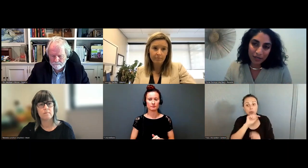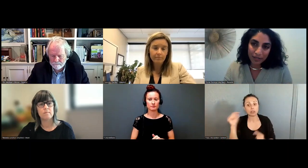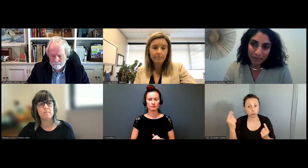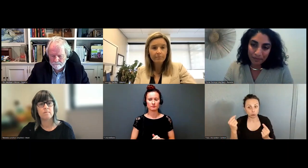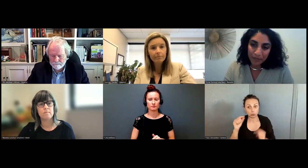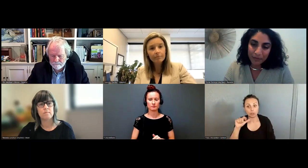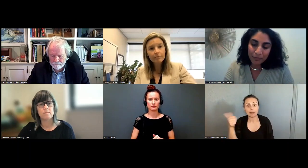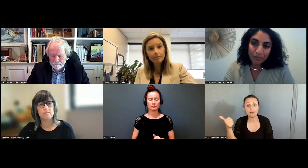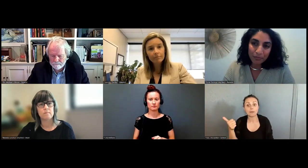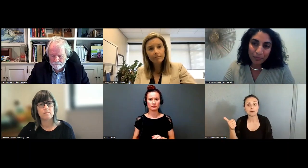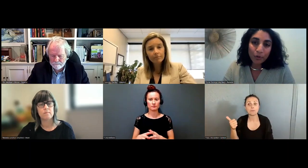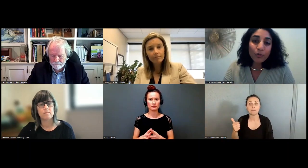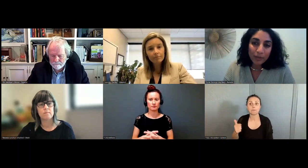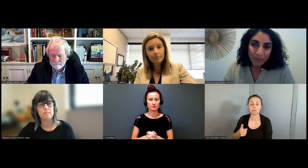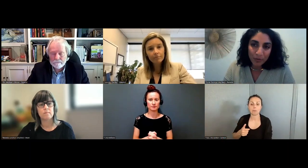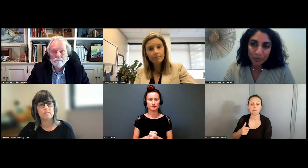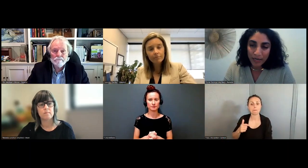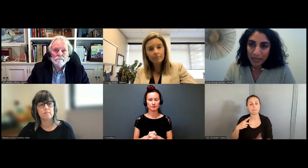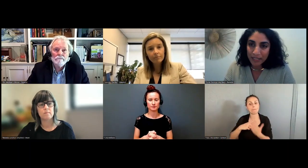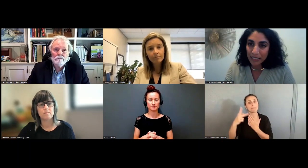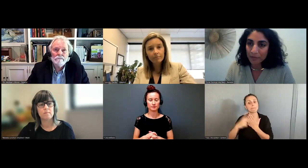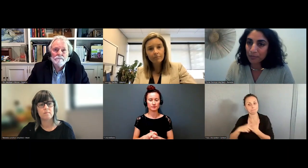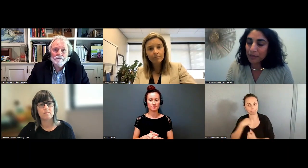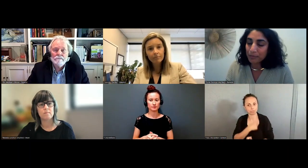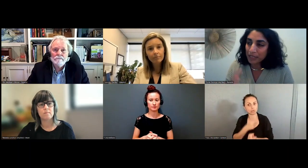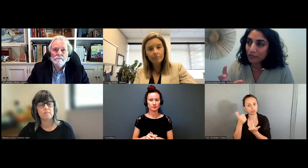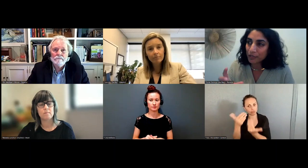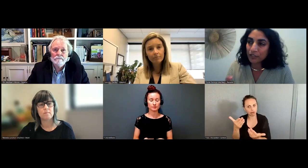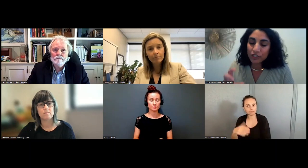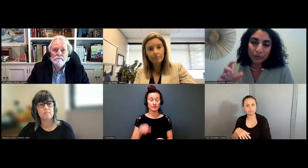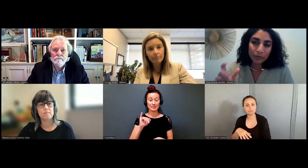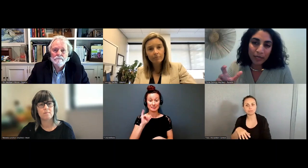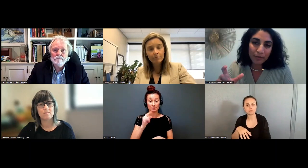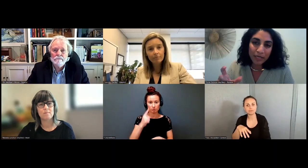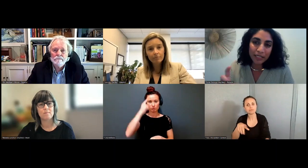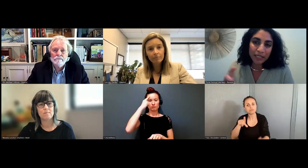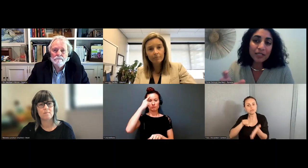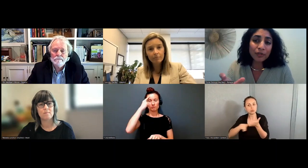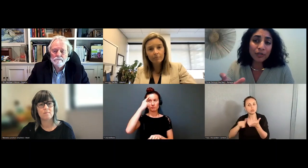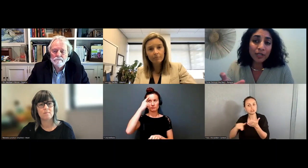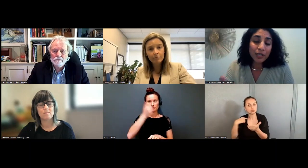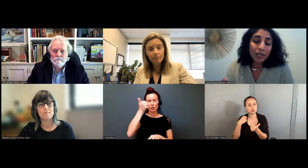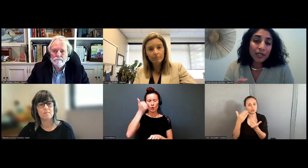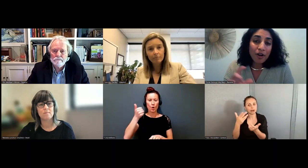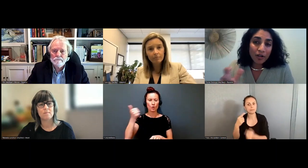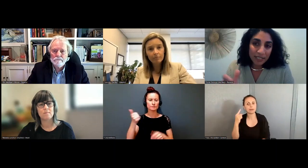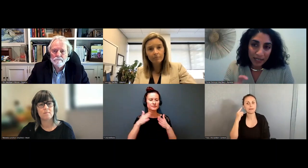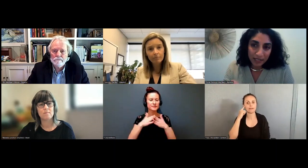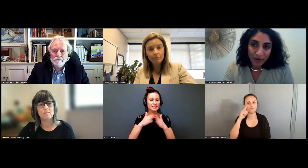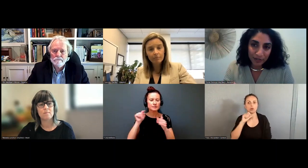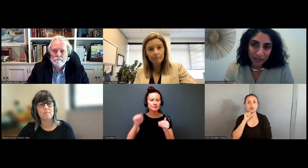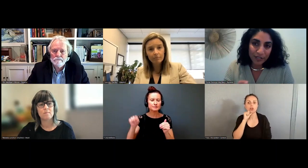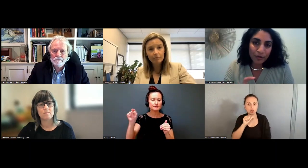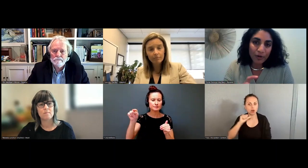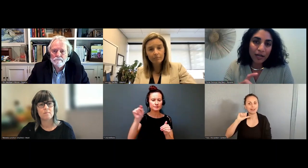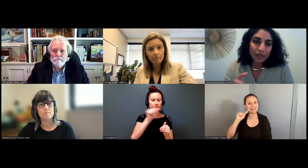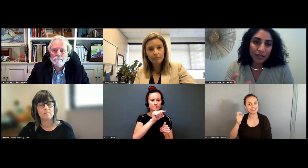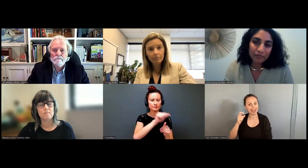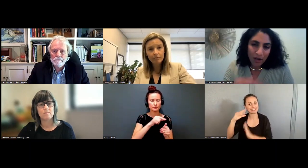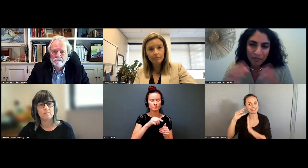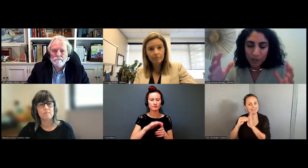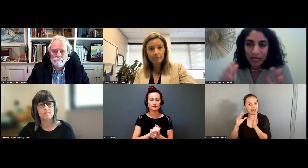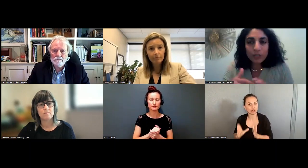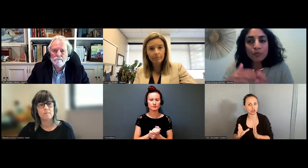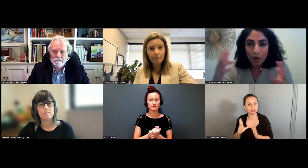other program that we're recommending and piece of research that we're recommending is for non-tax filers. So how